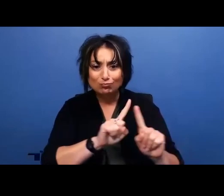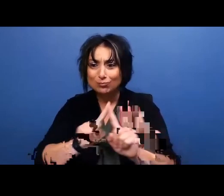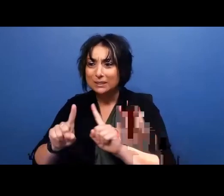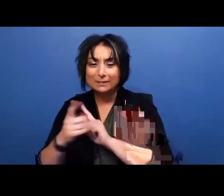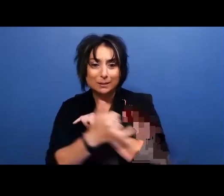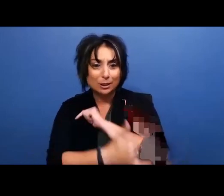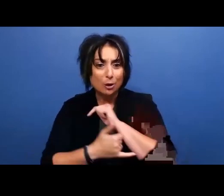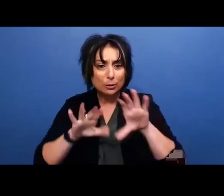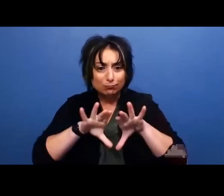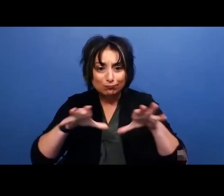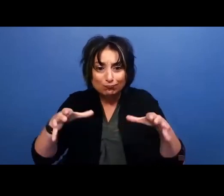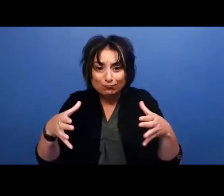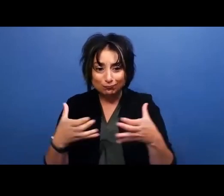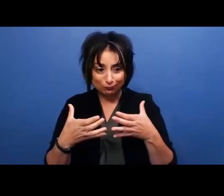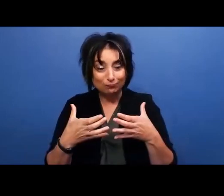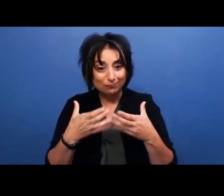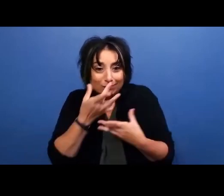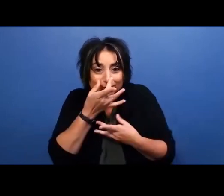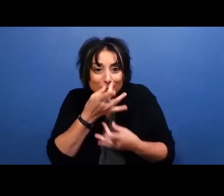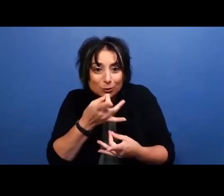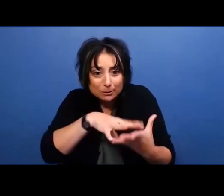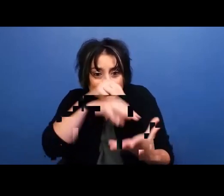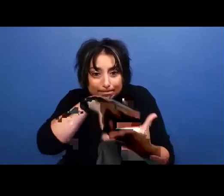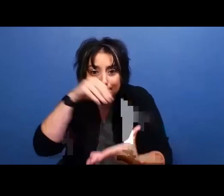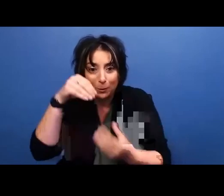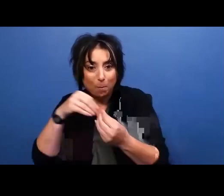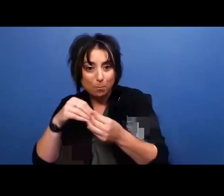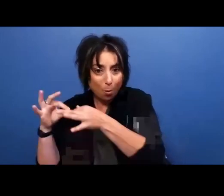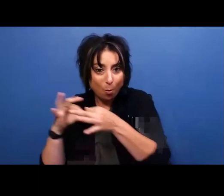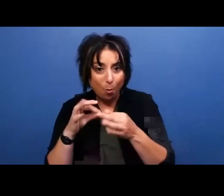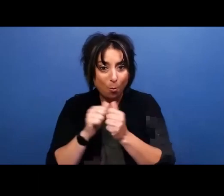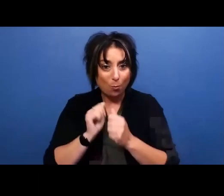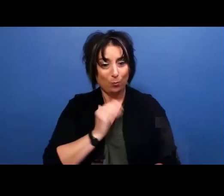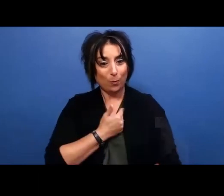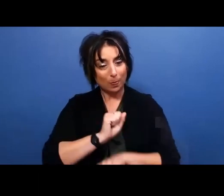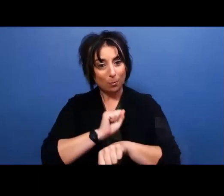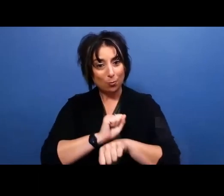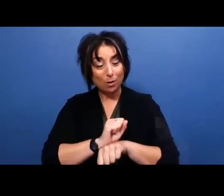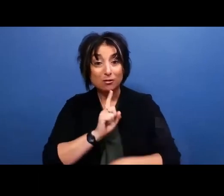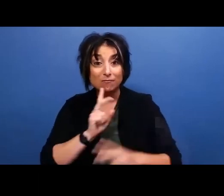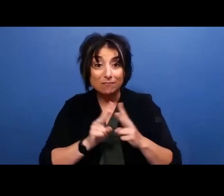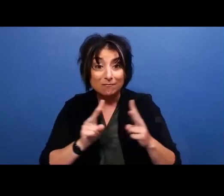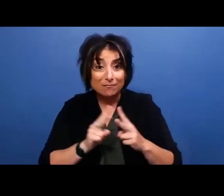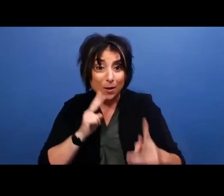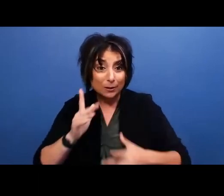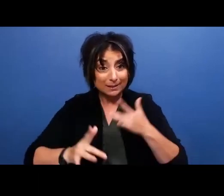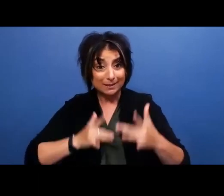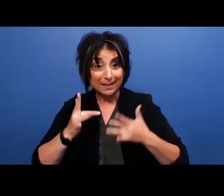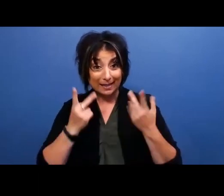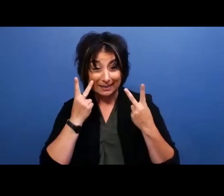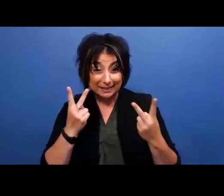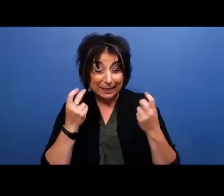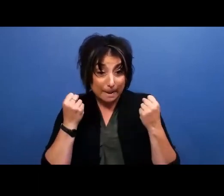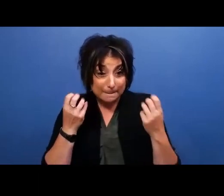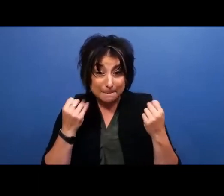around the world that are interested in learning more of this work. And I'm really excited to see so many colleagues,